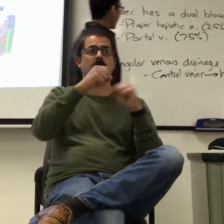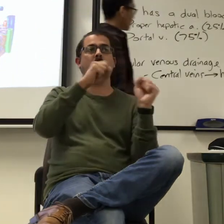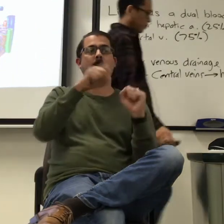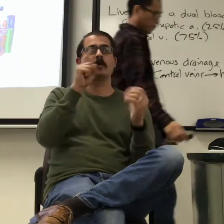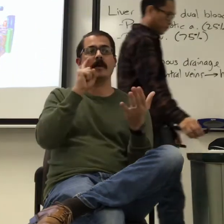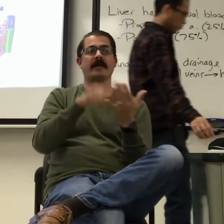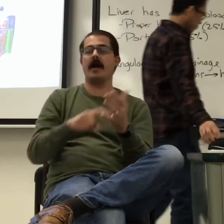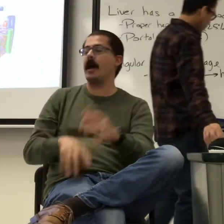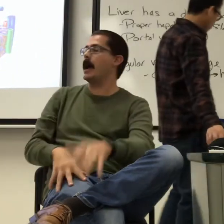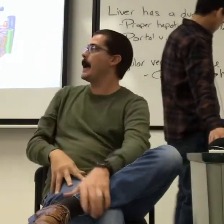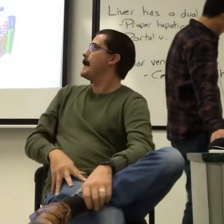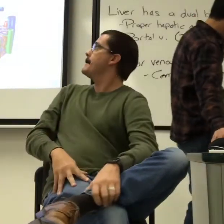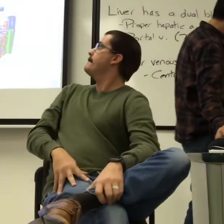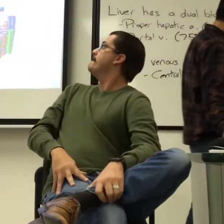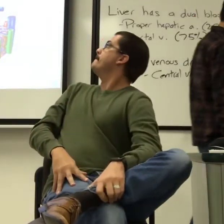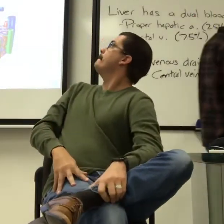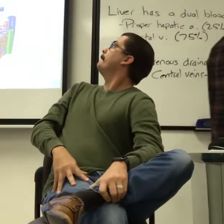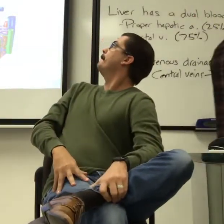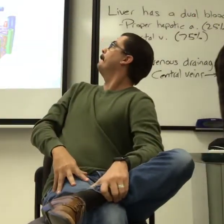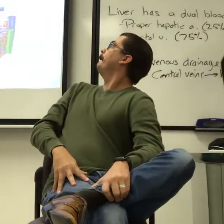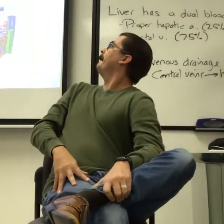identify.